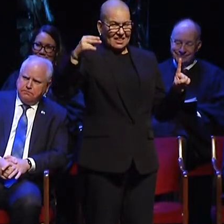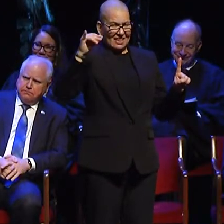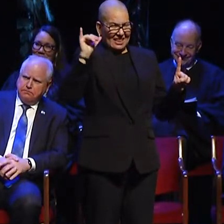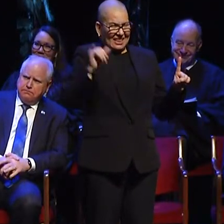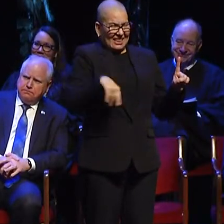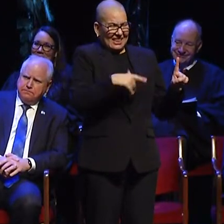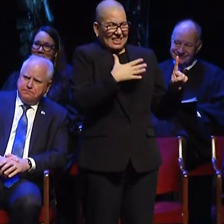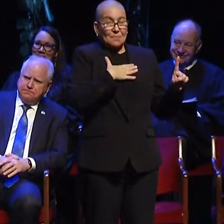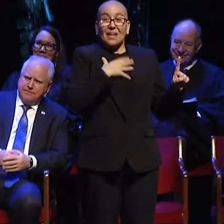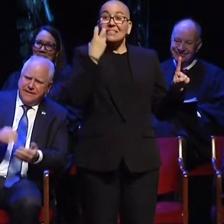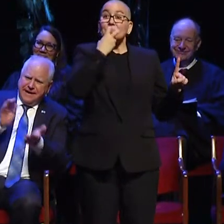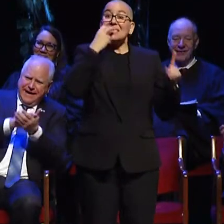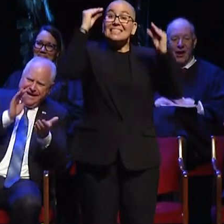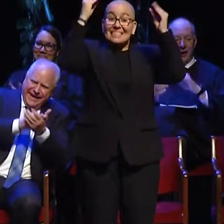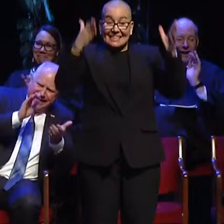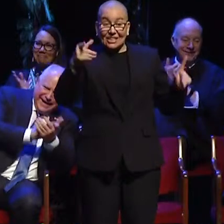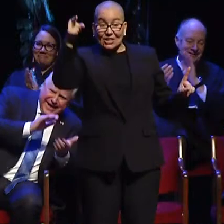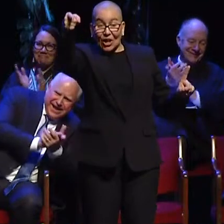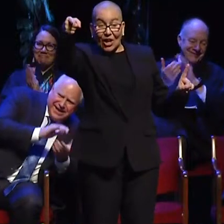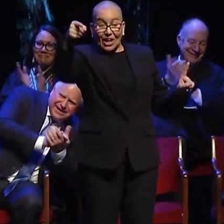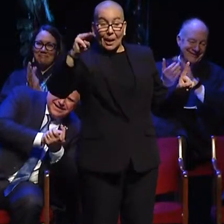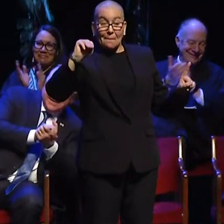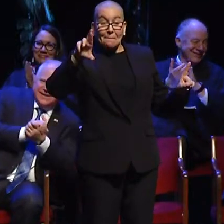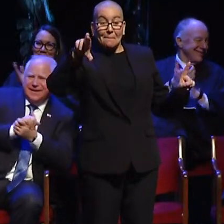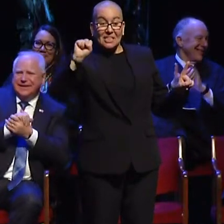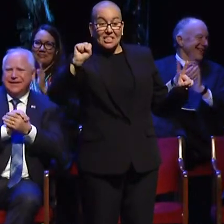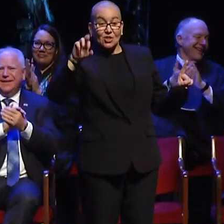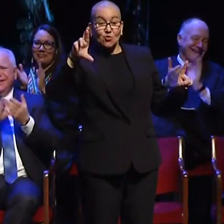is here in the audience right now.